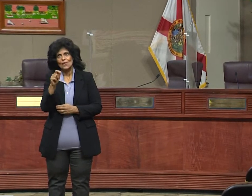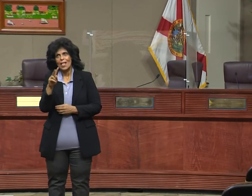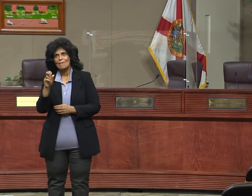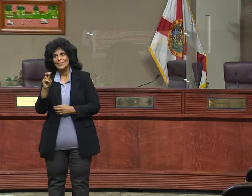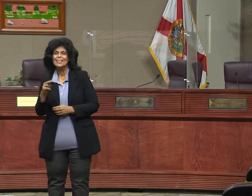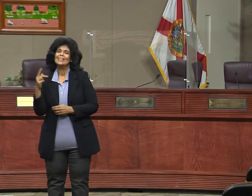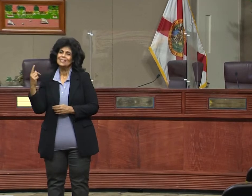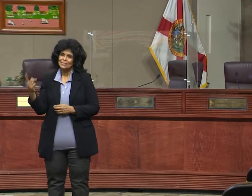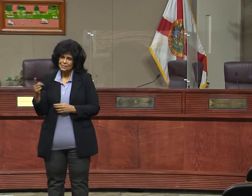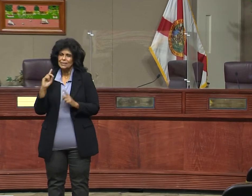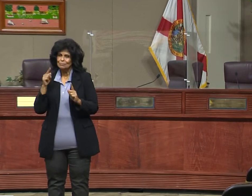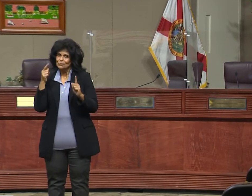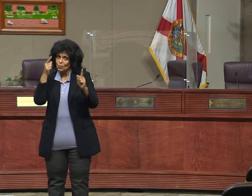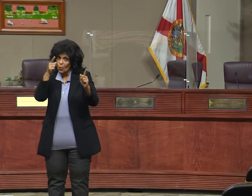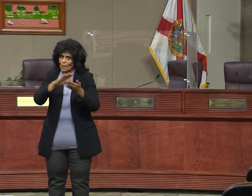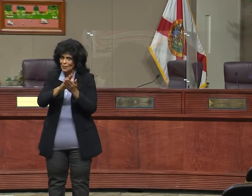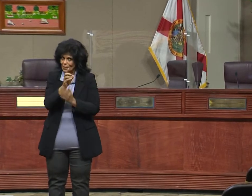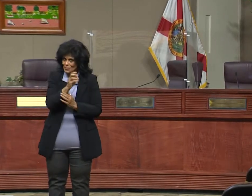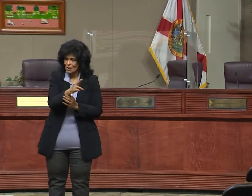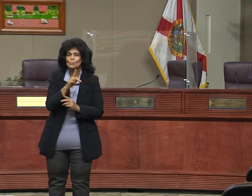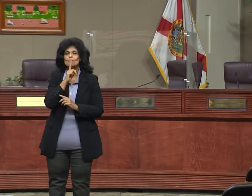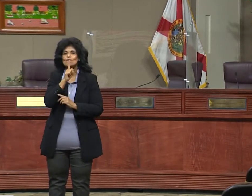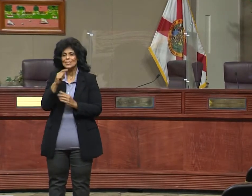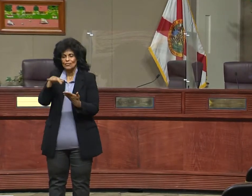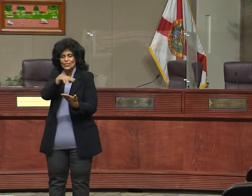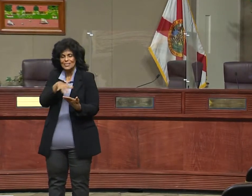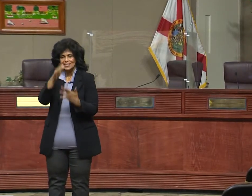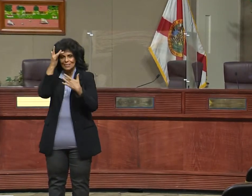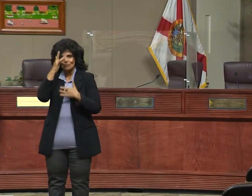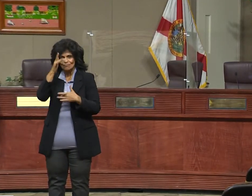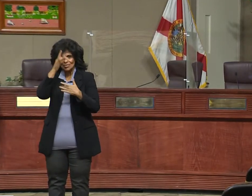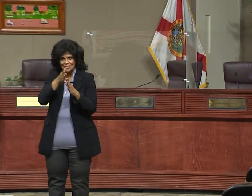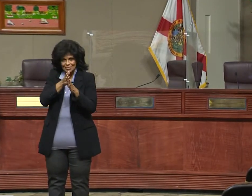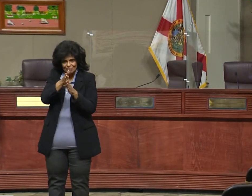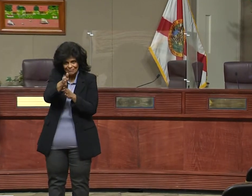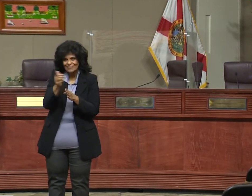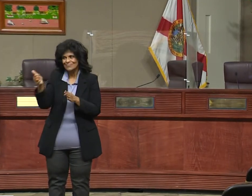in the making, but she's an epidemiologist for the Florida Department of Health.